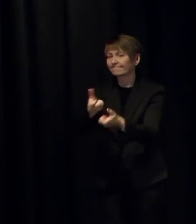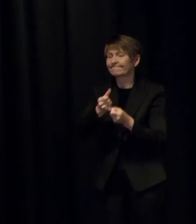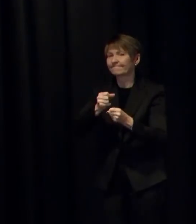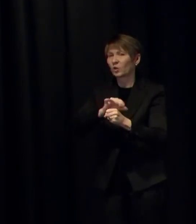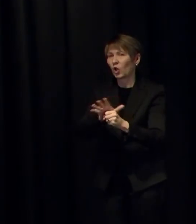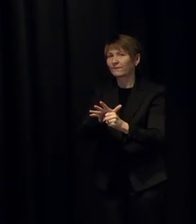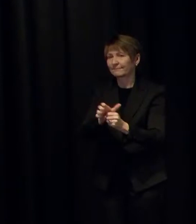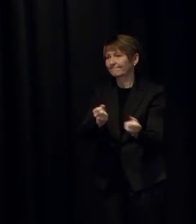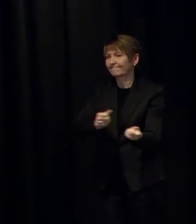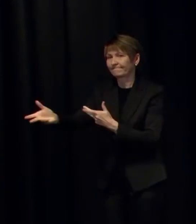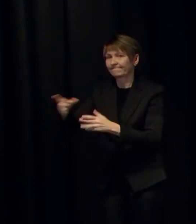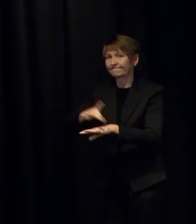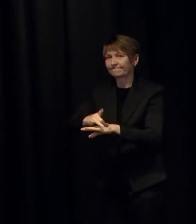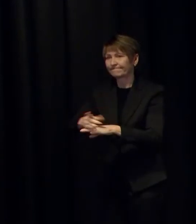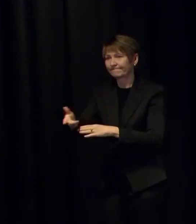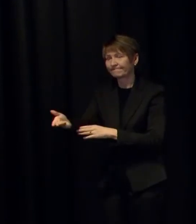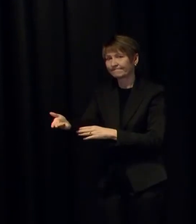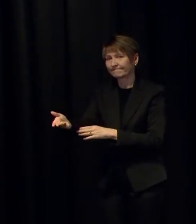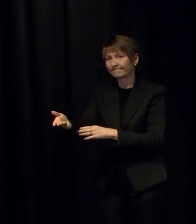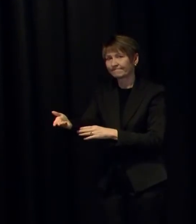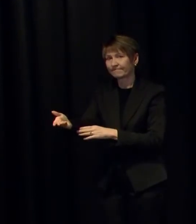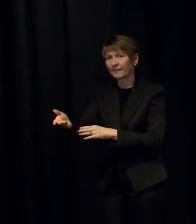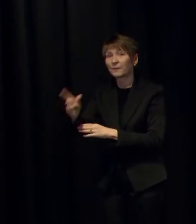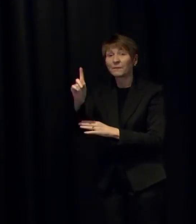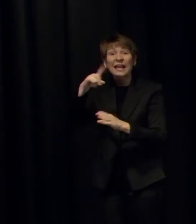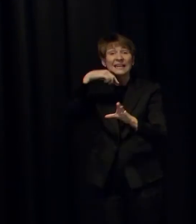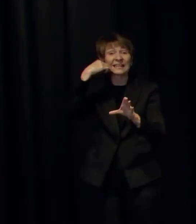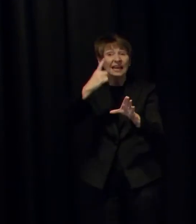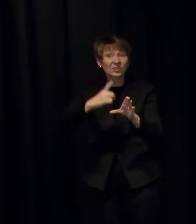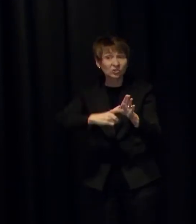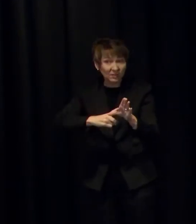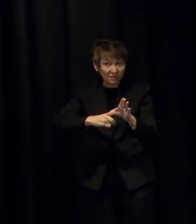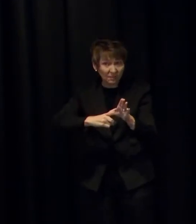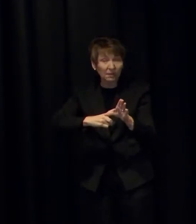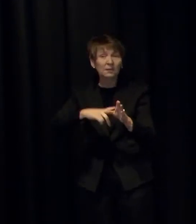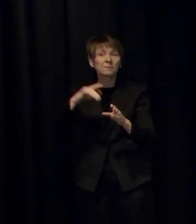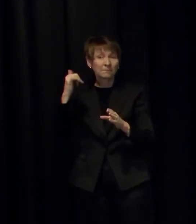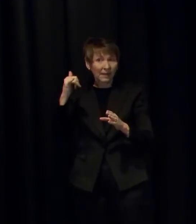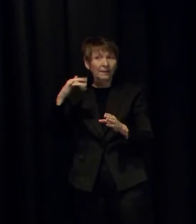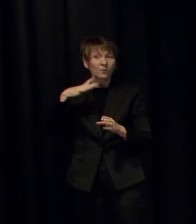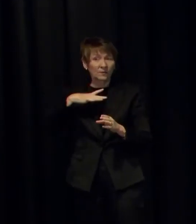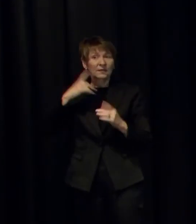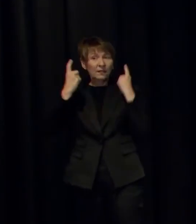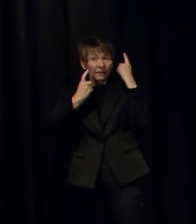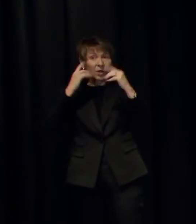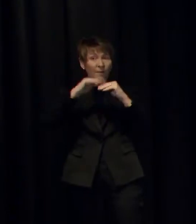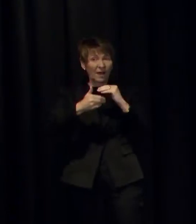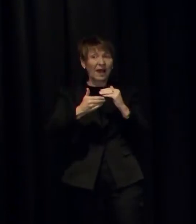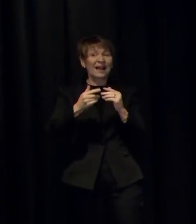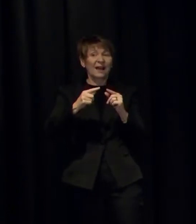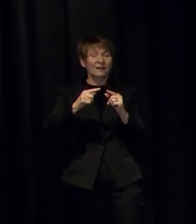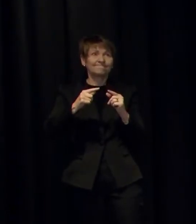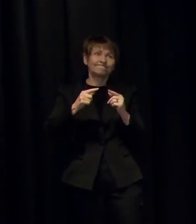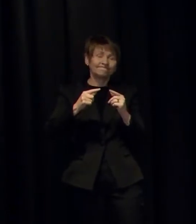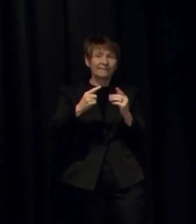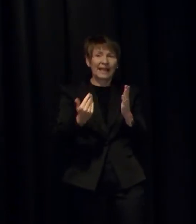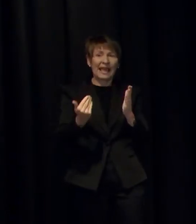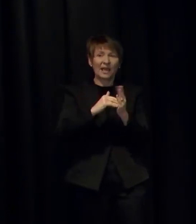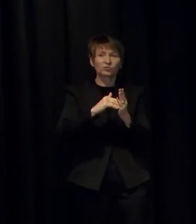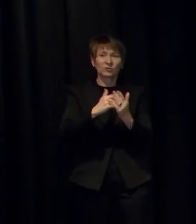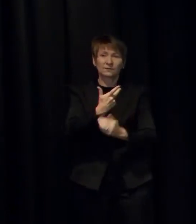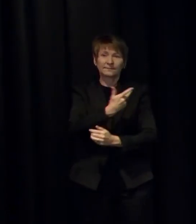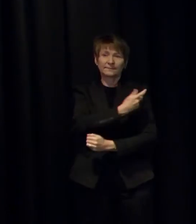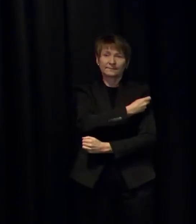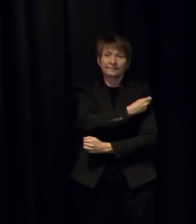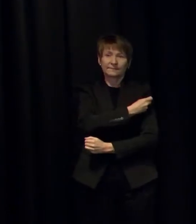getting close to needing their booster shots. But that's a problem, that's a challenge for another day. The point I'm making is that this is